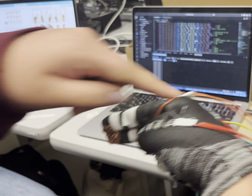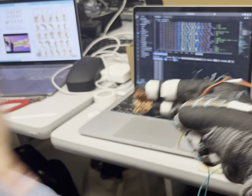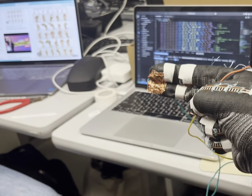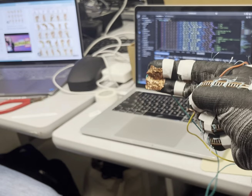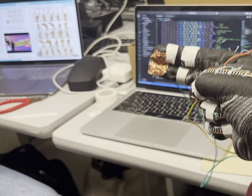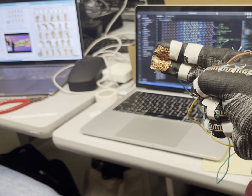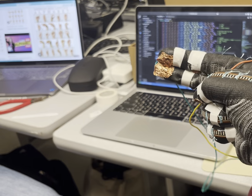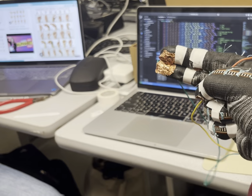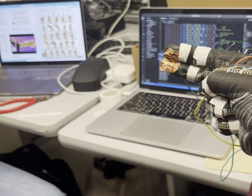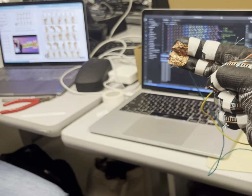like the